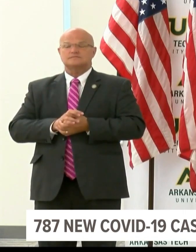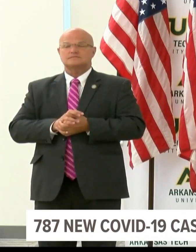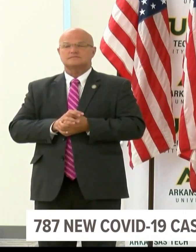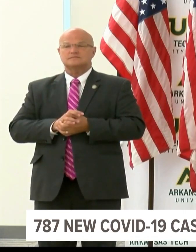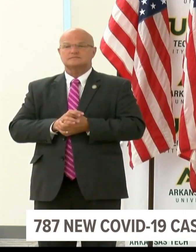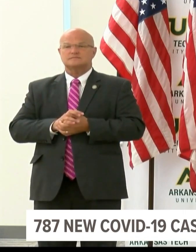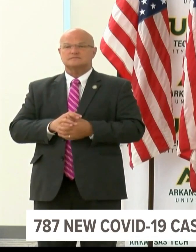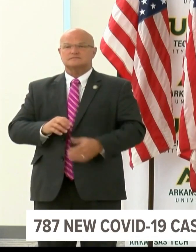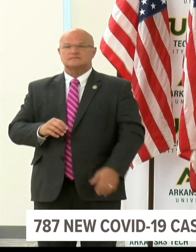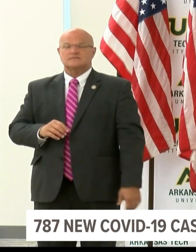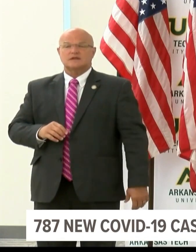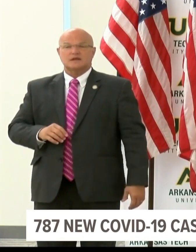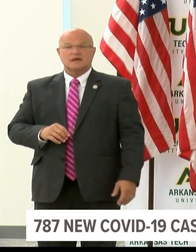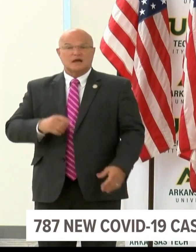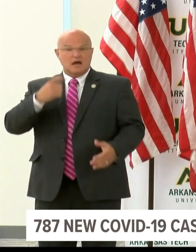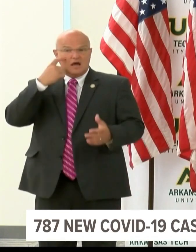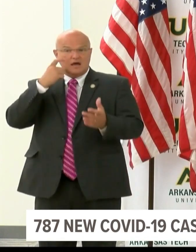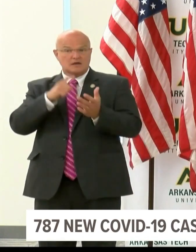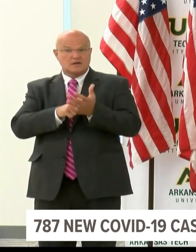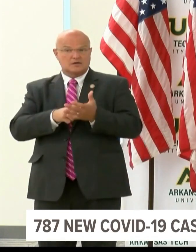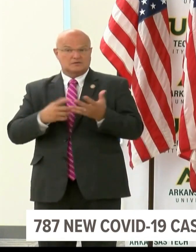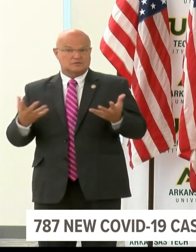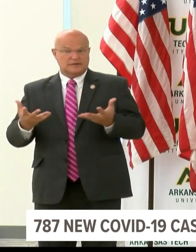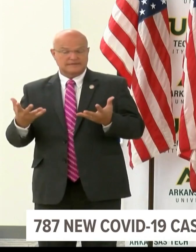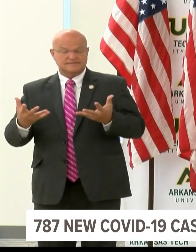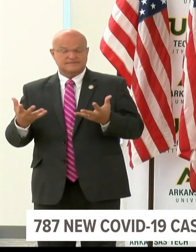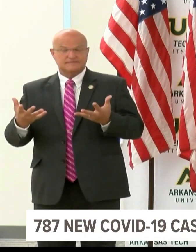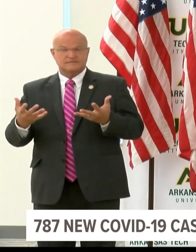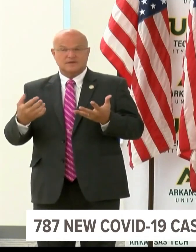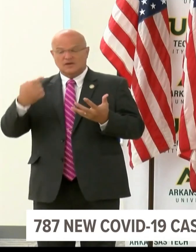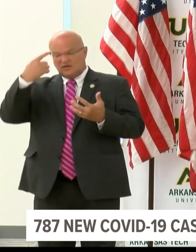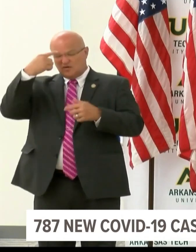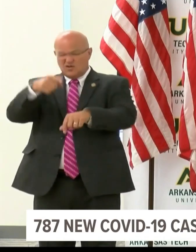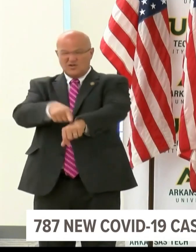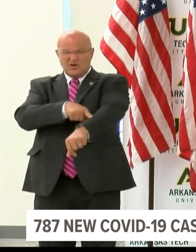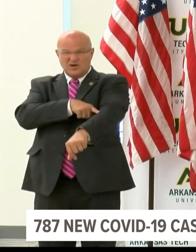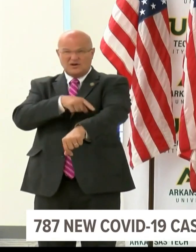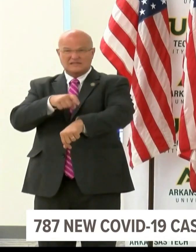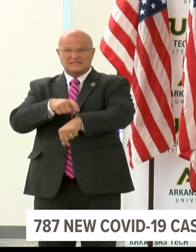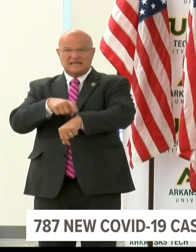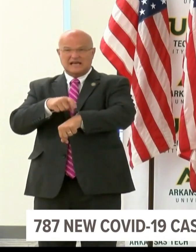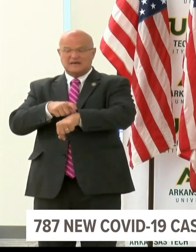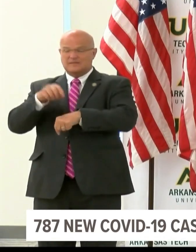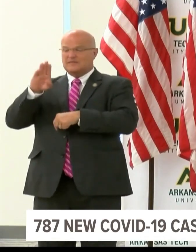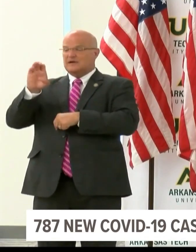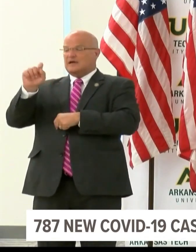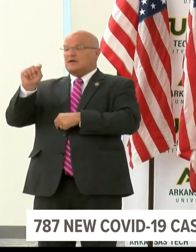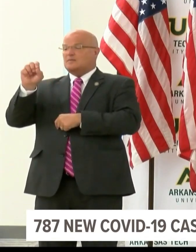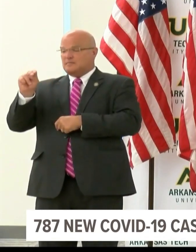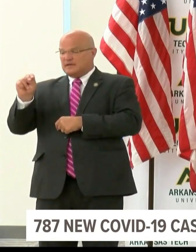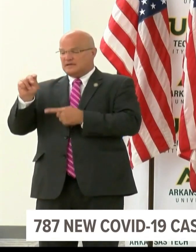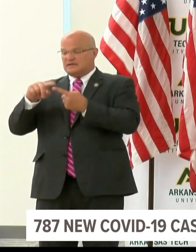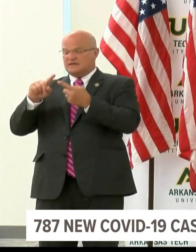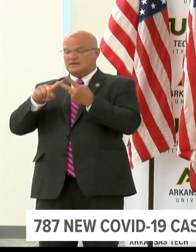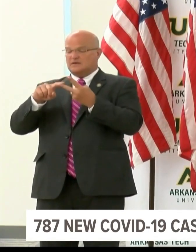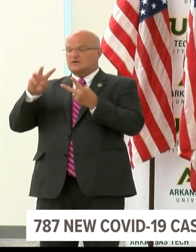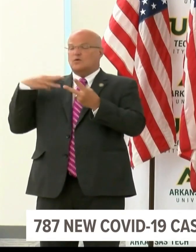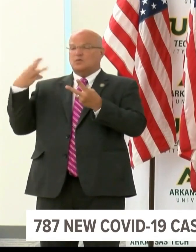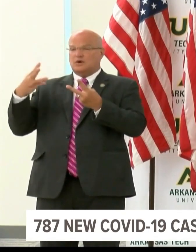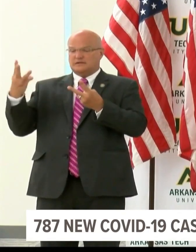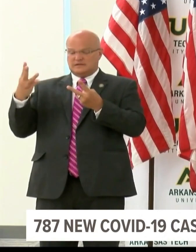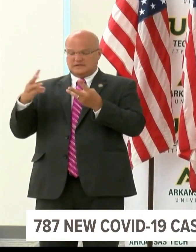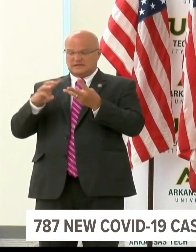The notable thing also is that for a long time it was Benton, Washington, and Pulaski County,